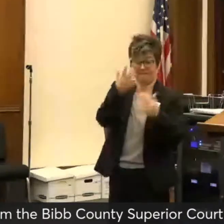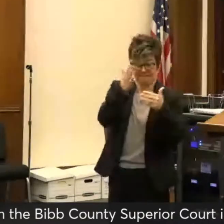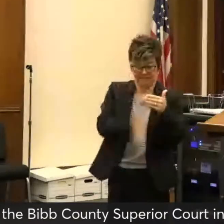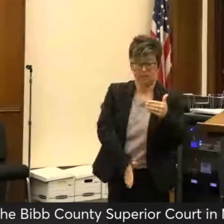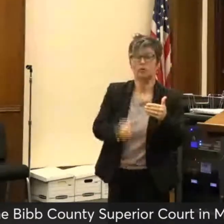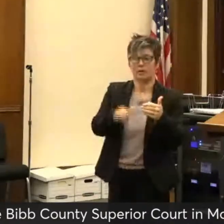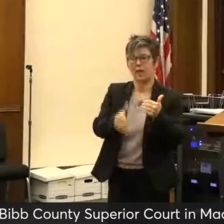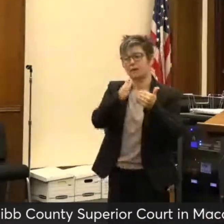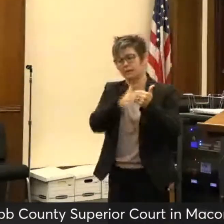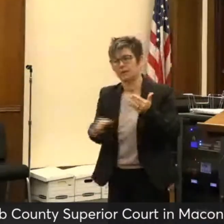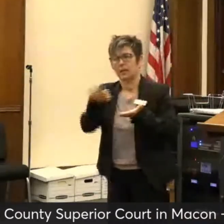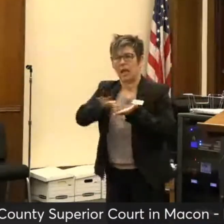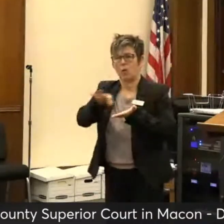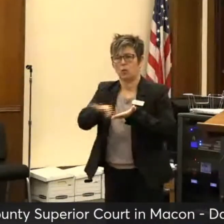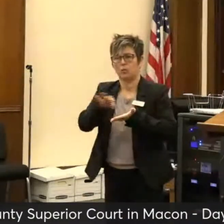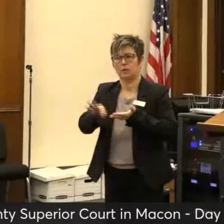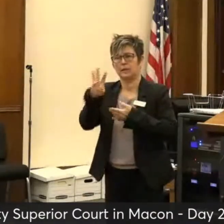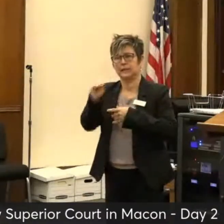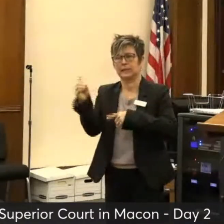60 days after that